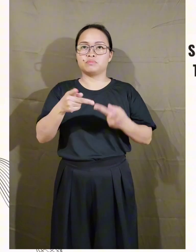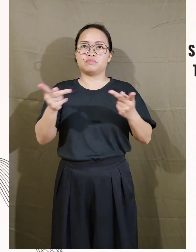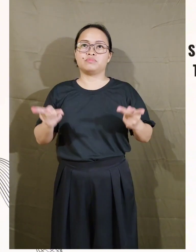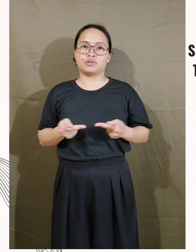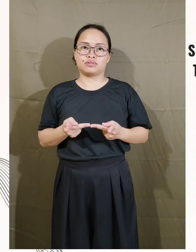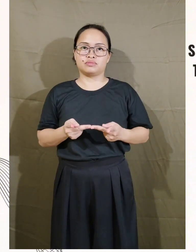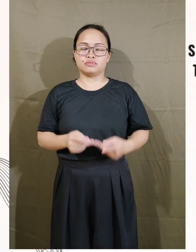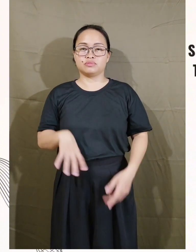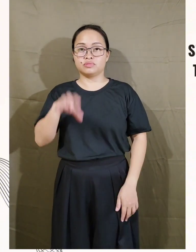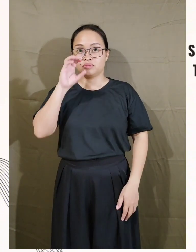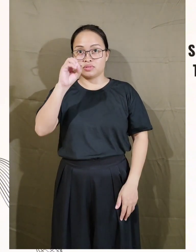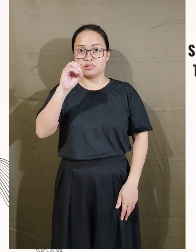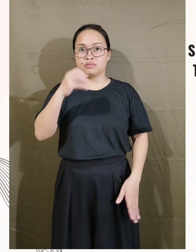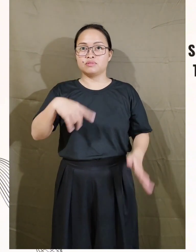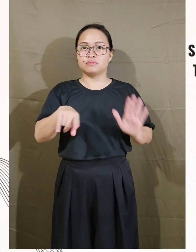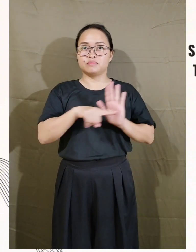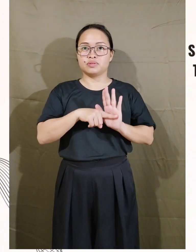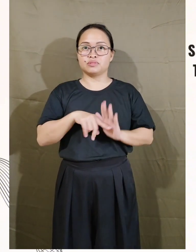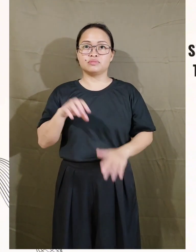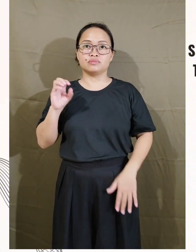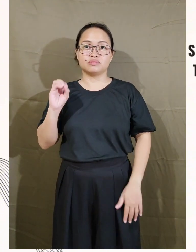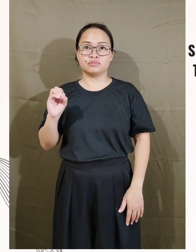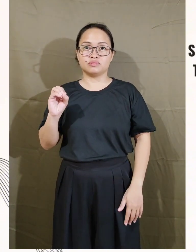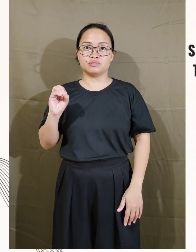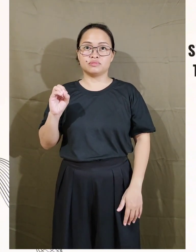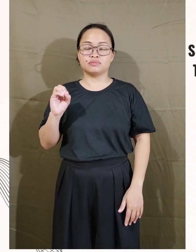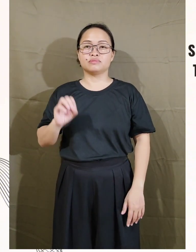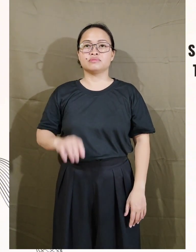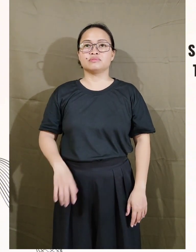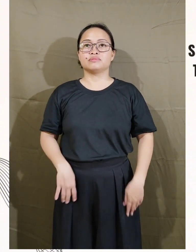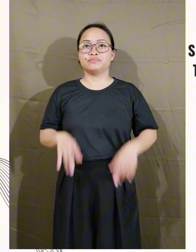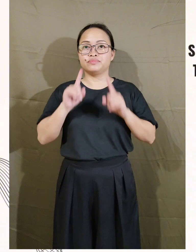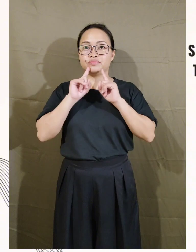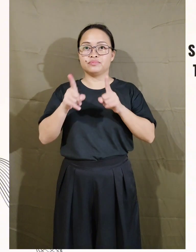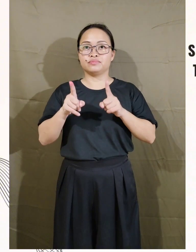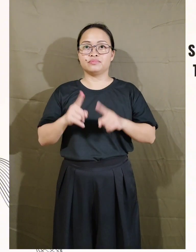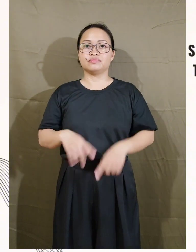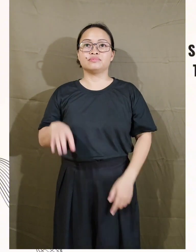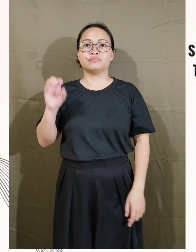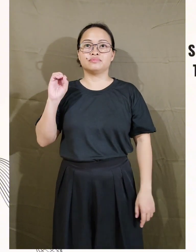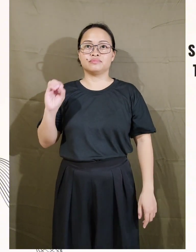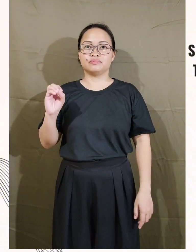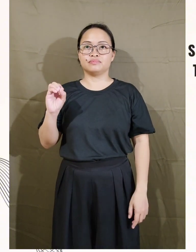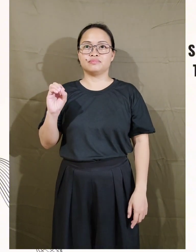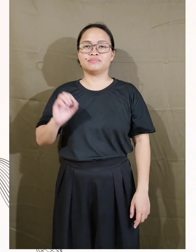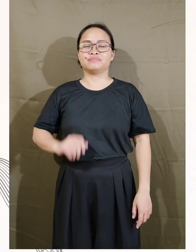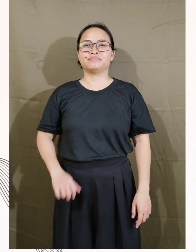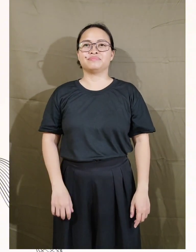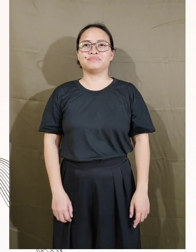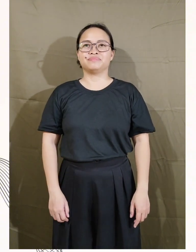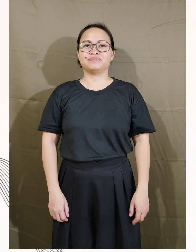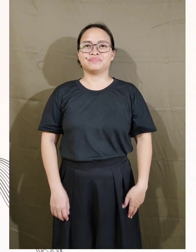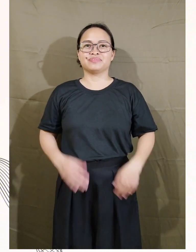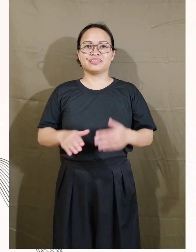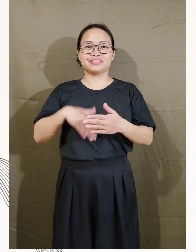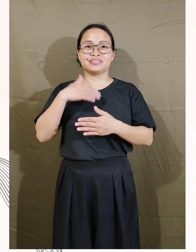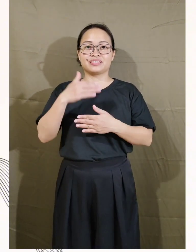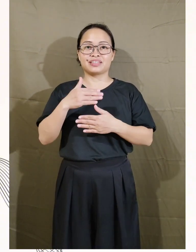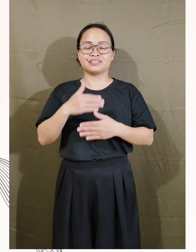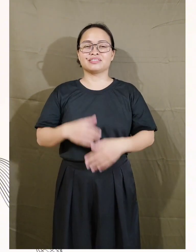Now, 0 minus 0, the answer is 0. Step